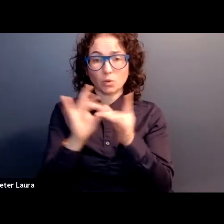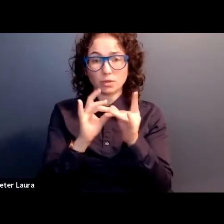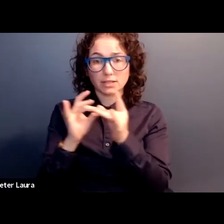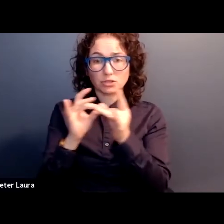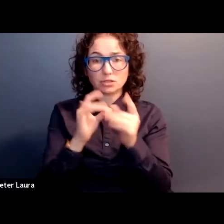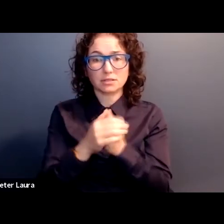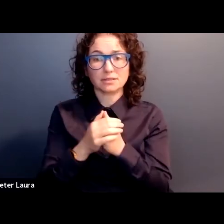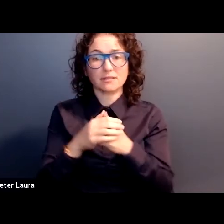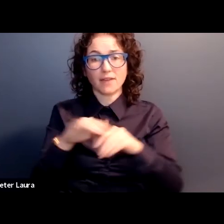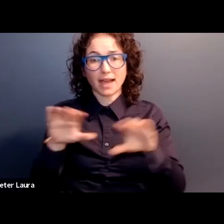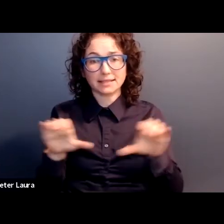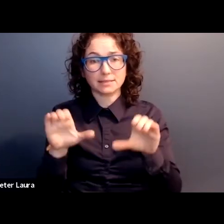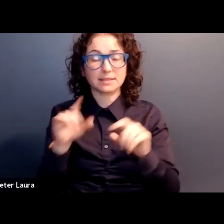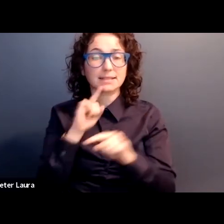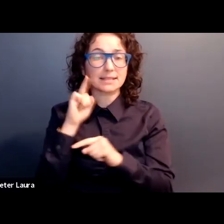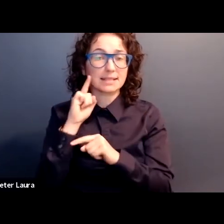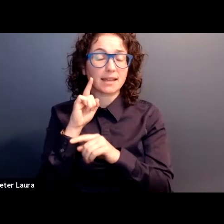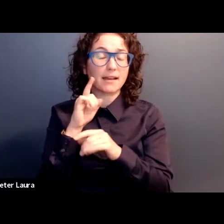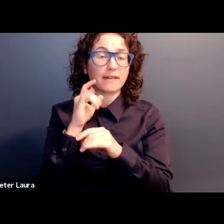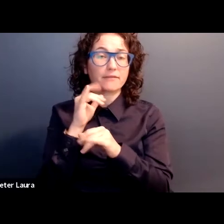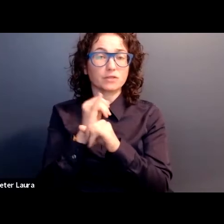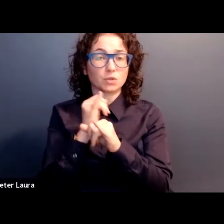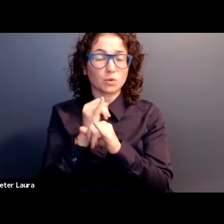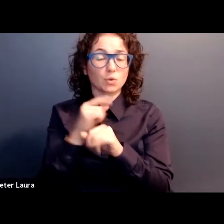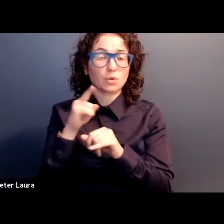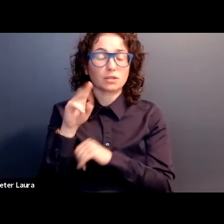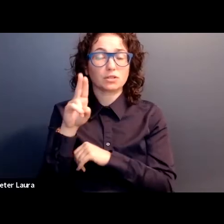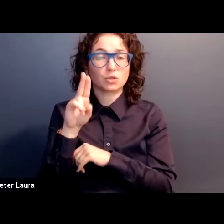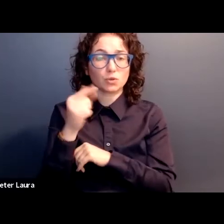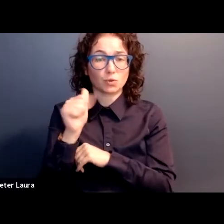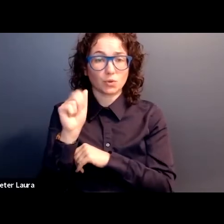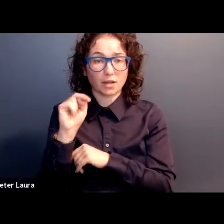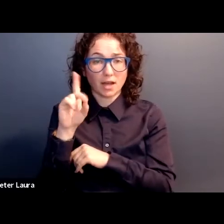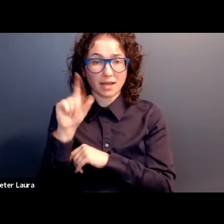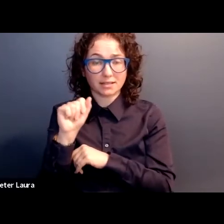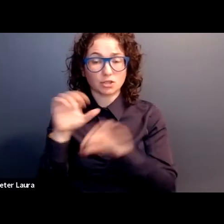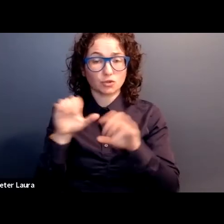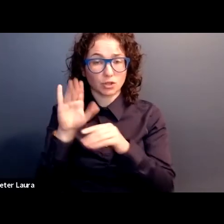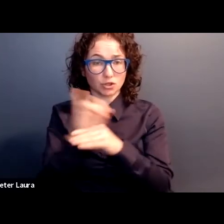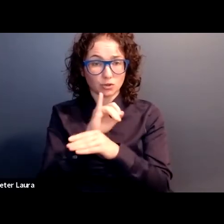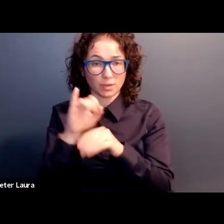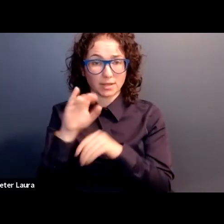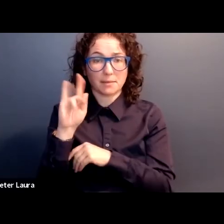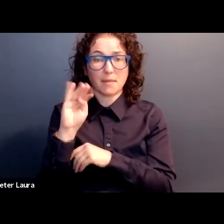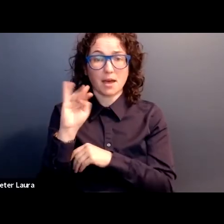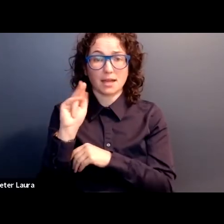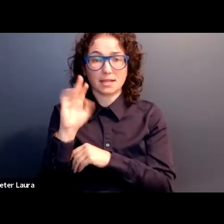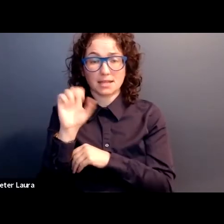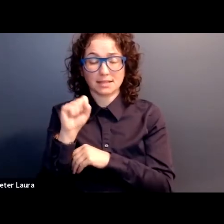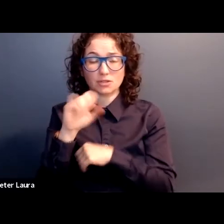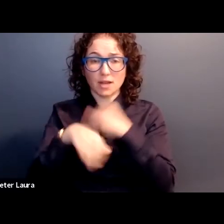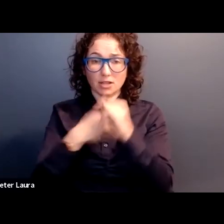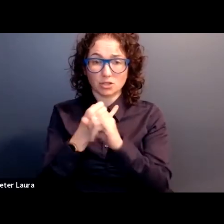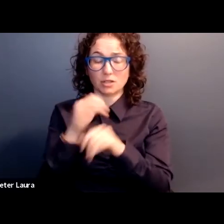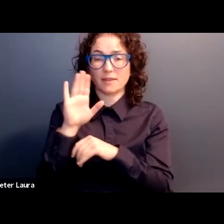of activities at a deaf school in Uganda while completing her internship with Chemonics International on their USAID Feed